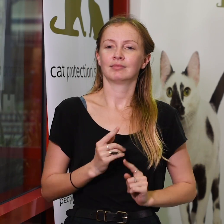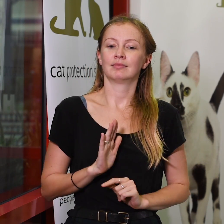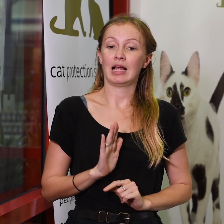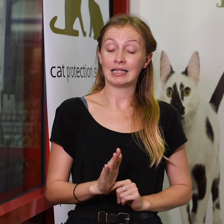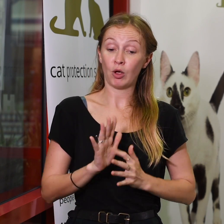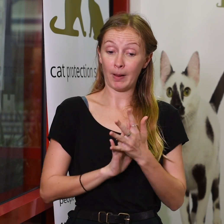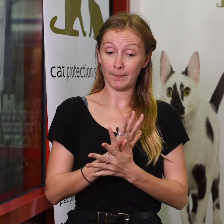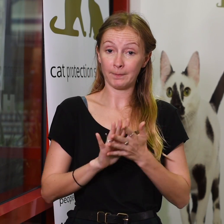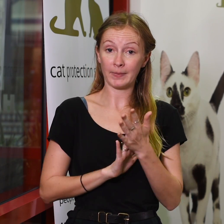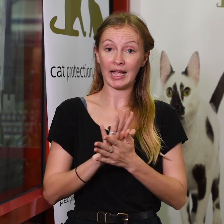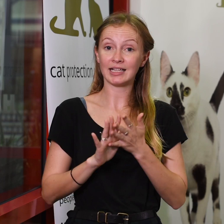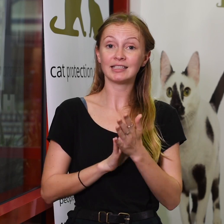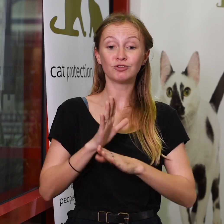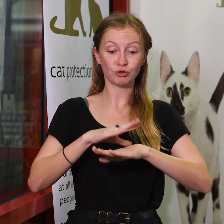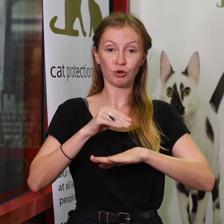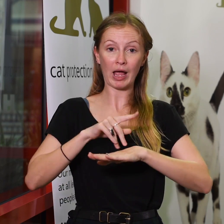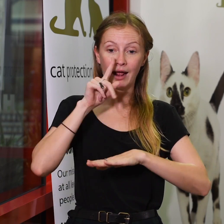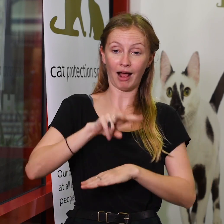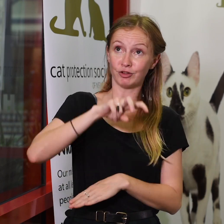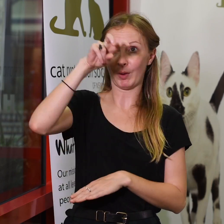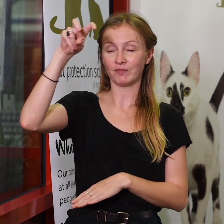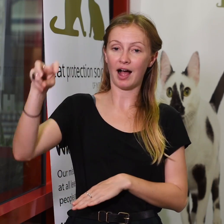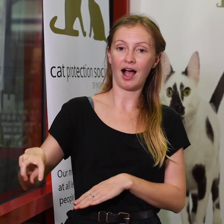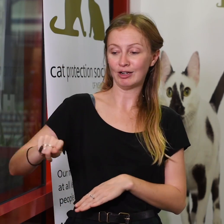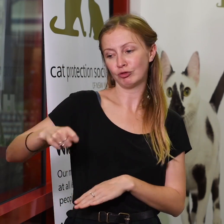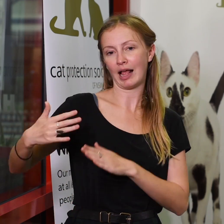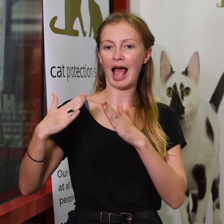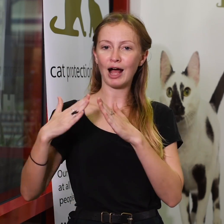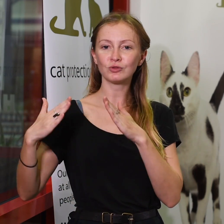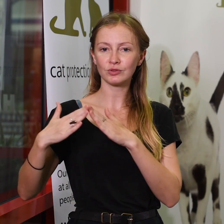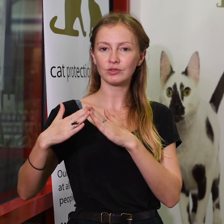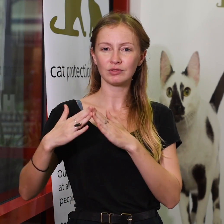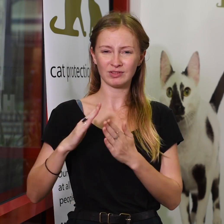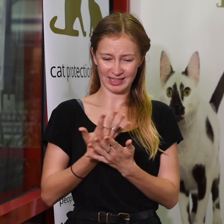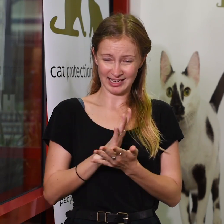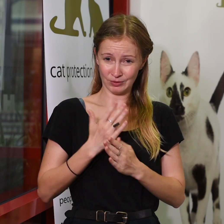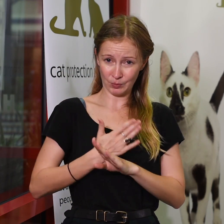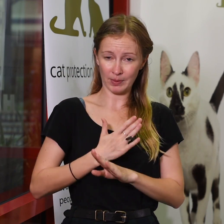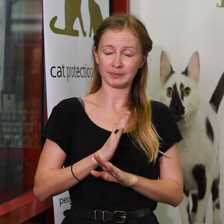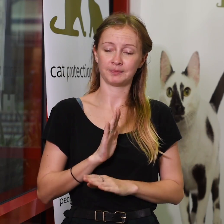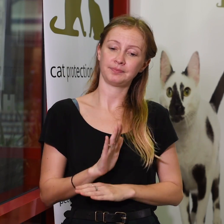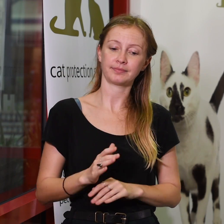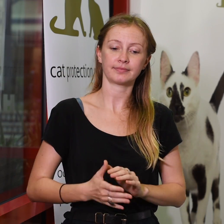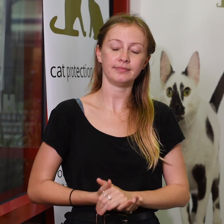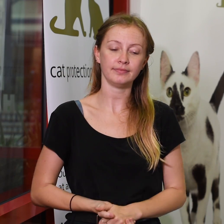cat jumping out of your yard into the neighbour's yard or from roaming. And basically what it is, it's a